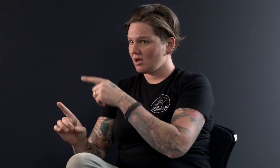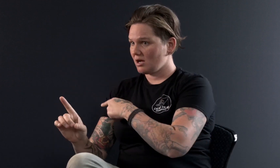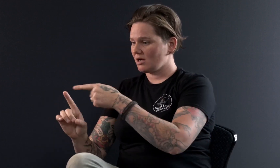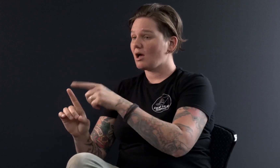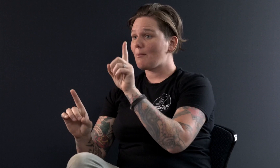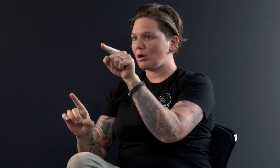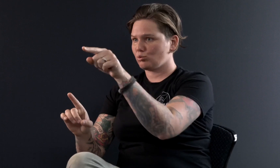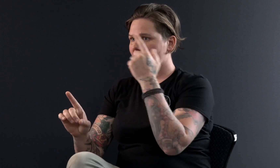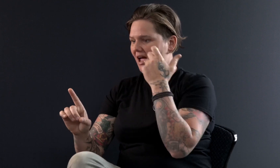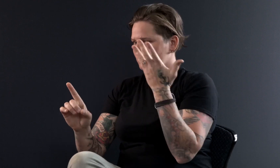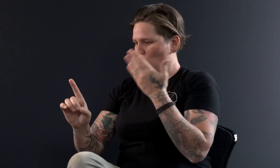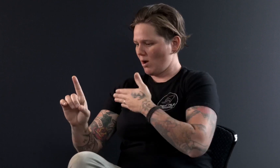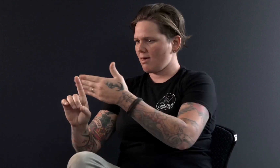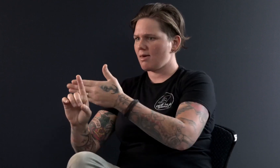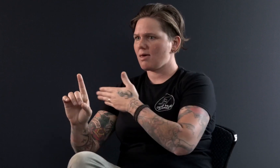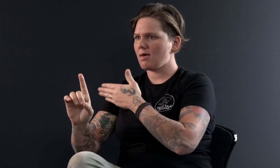pass. How long did that all take?